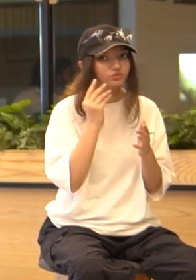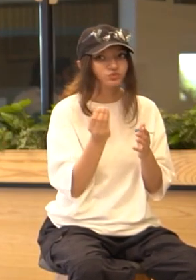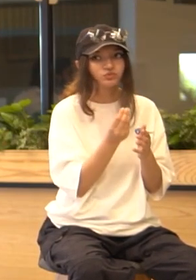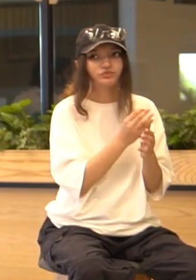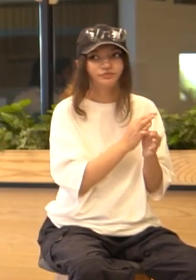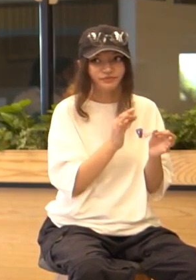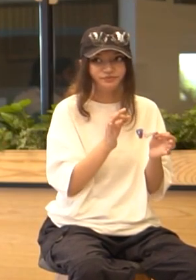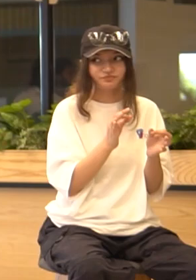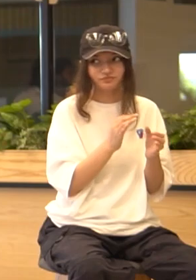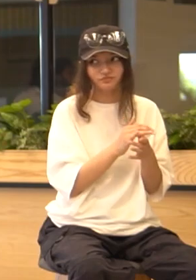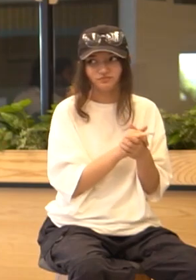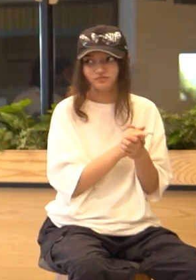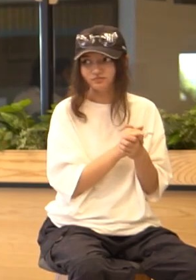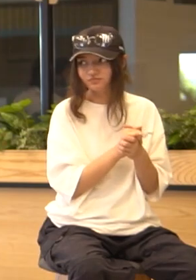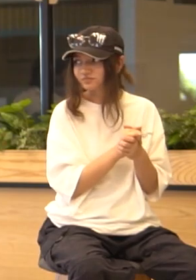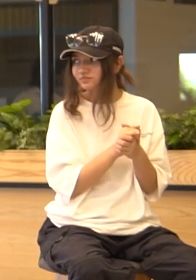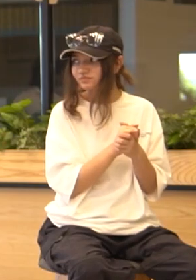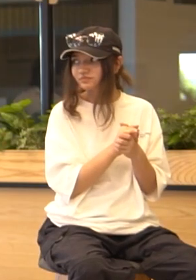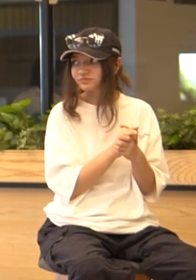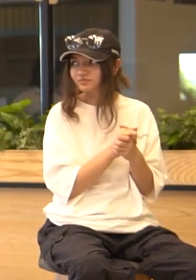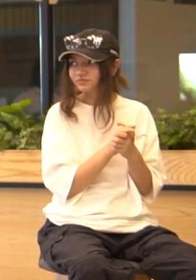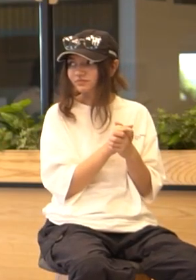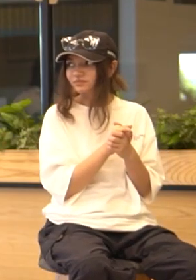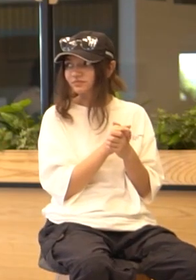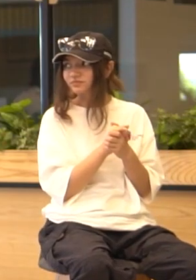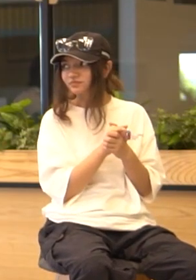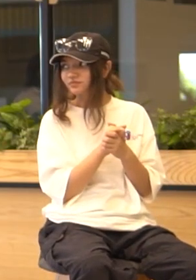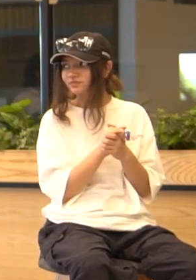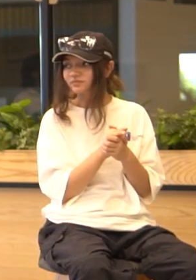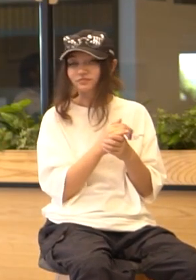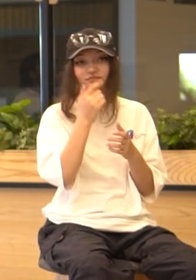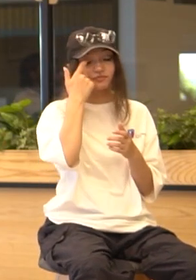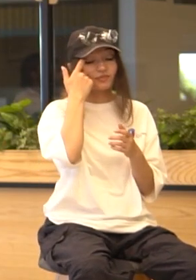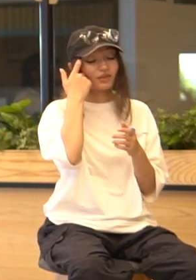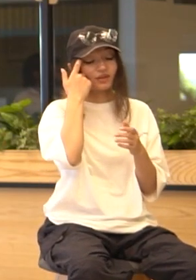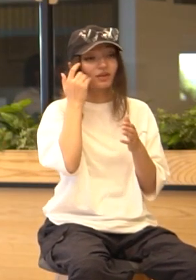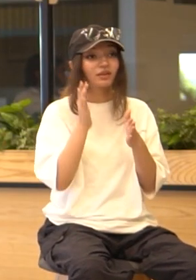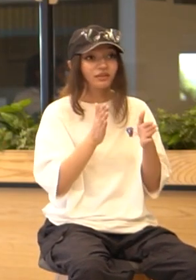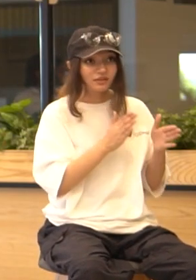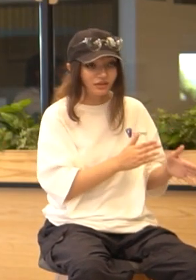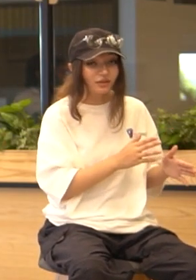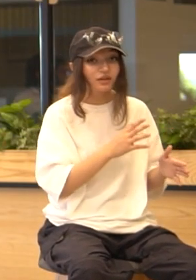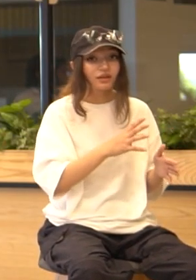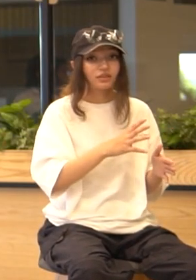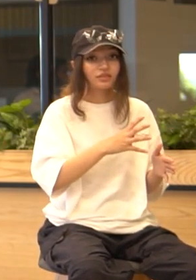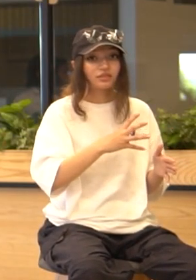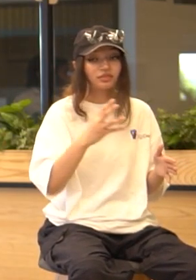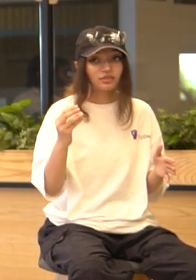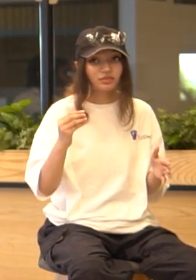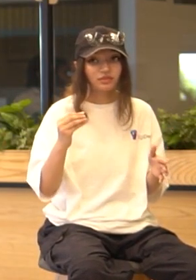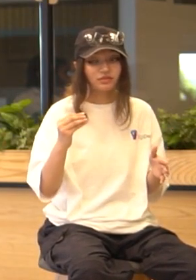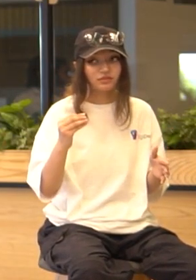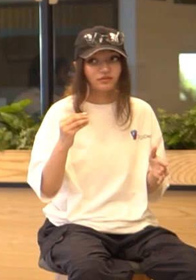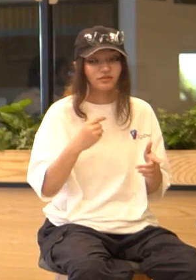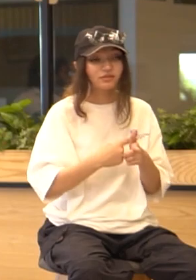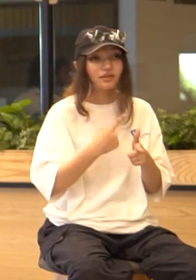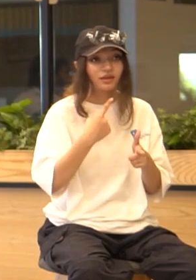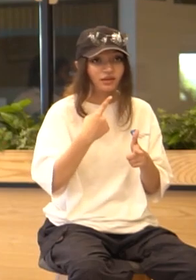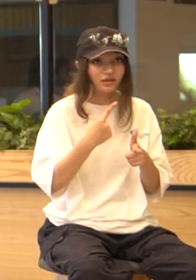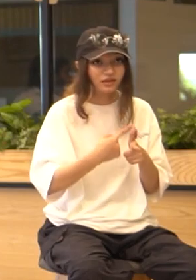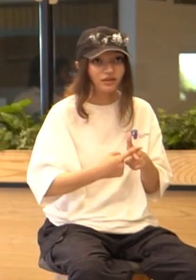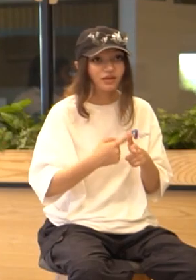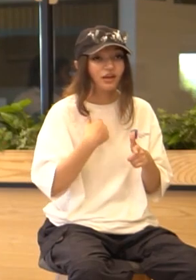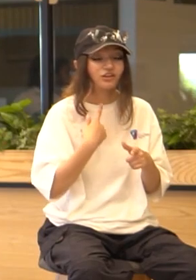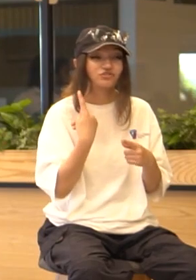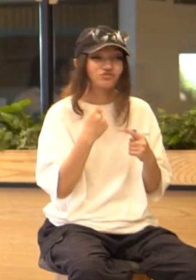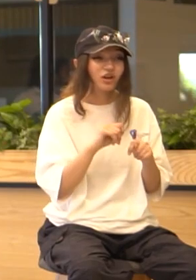can recall the complete Urdu alphabet. Apart from that, I just like bugged my entire life all the